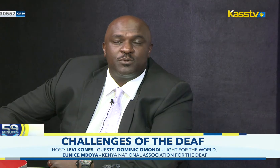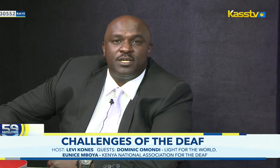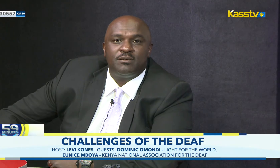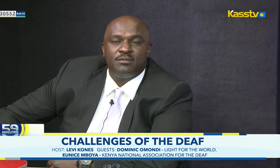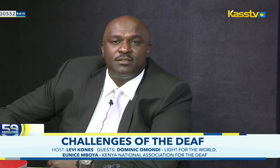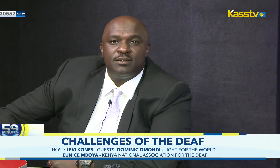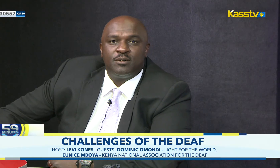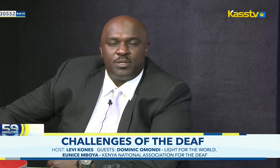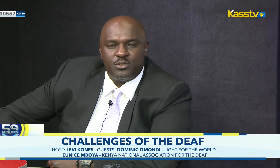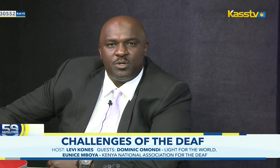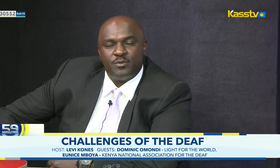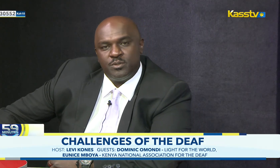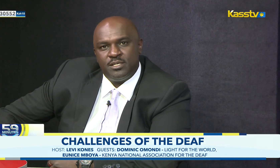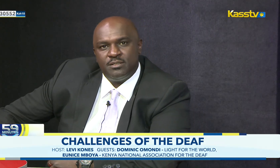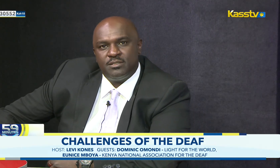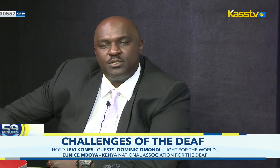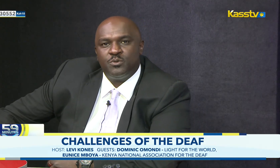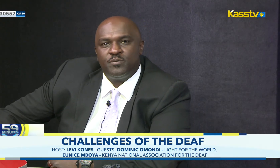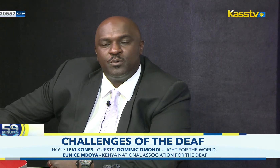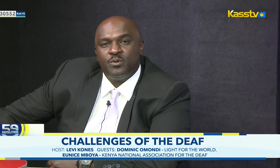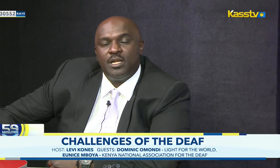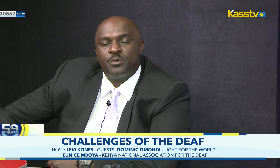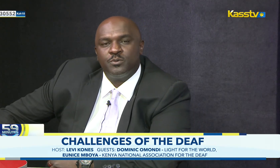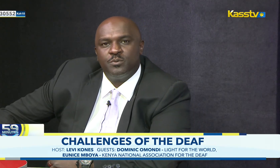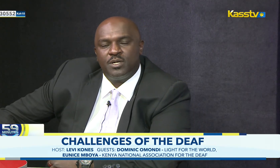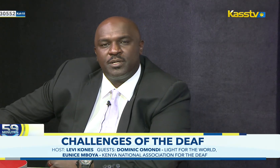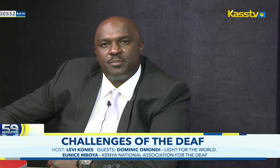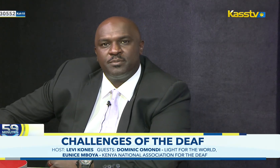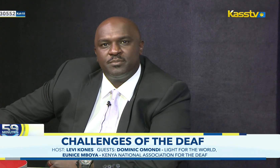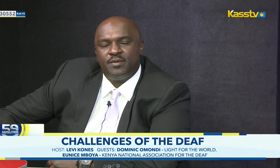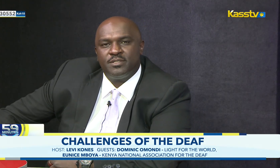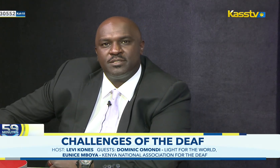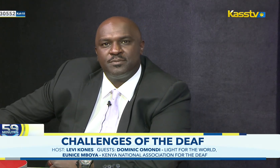today. God bless you. Have a good day. Stay tuned for Ilosu coming up after this.